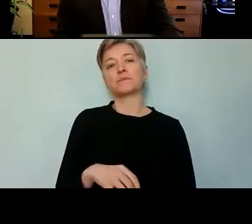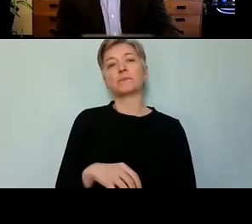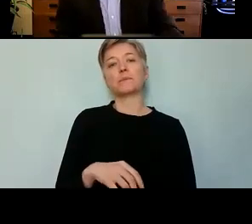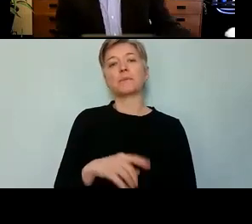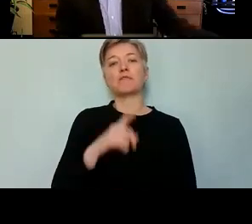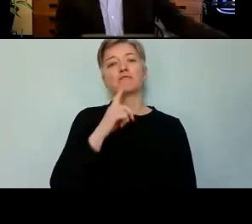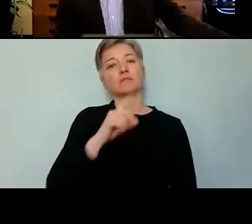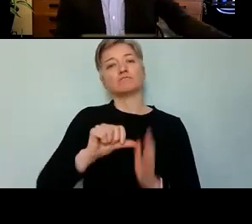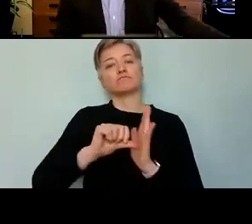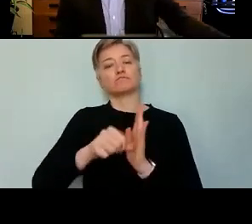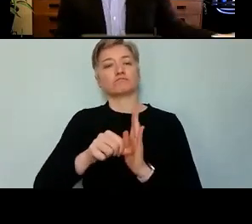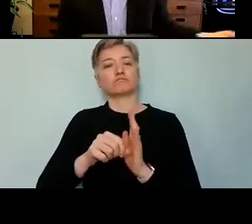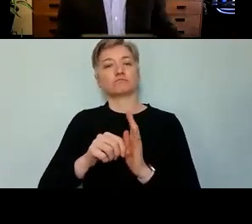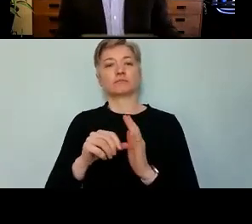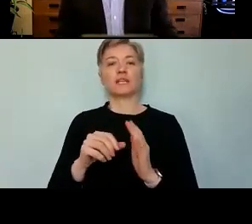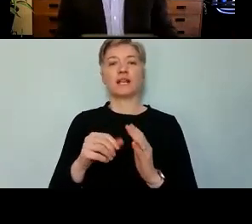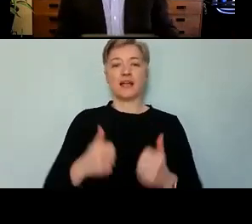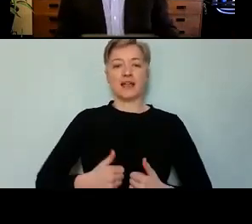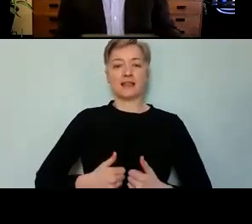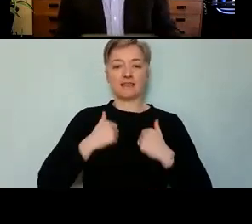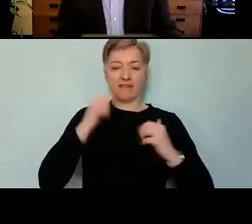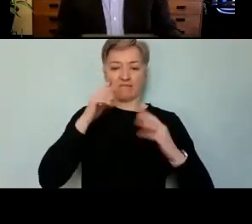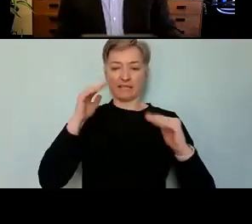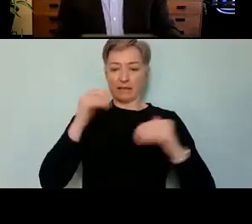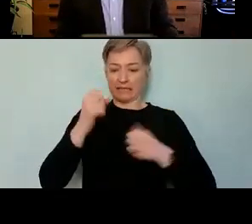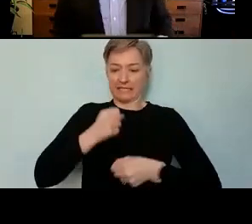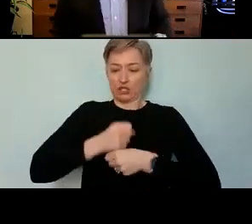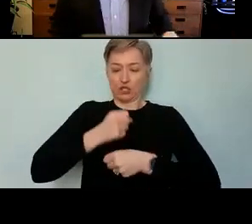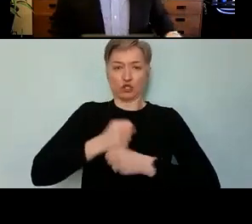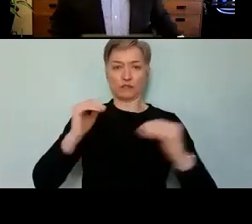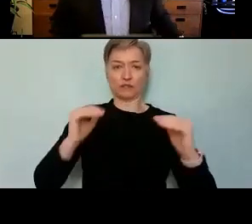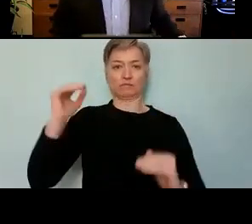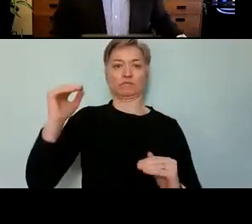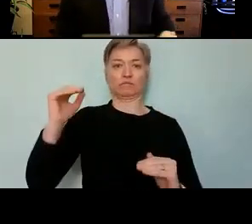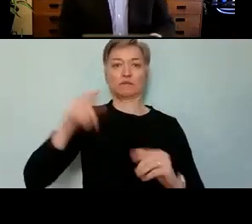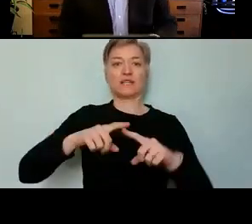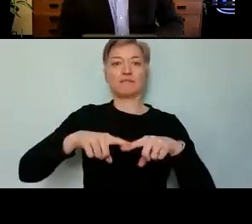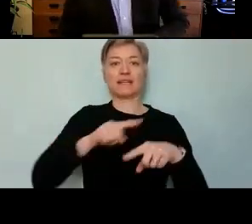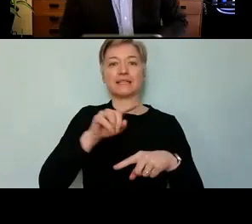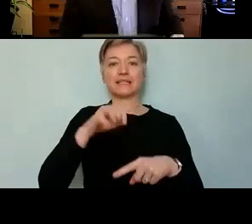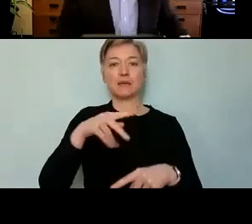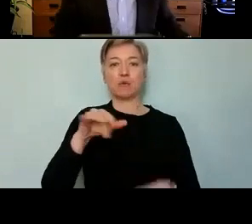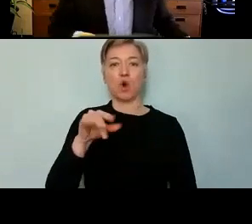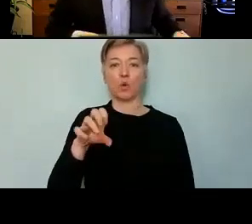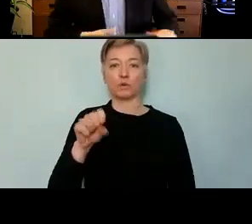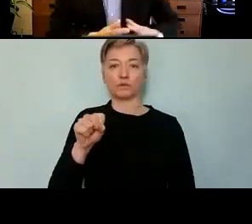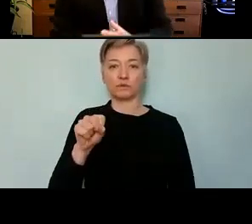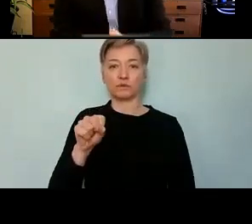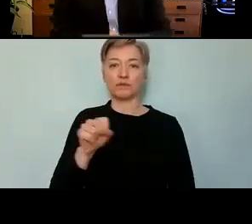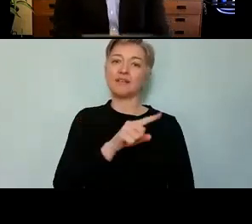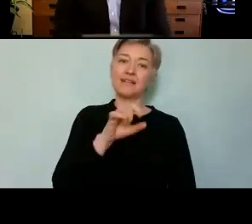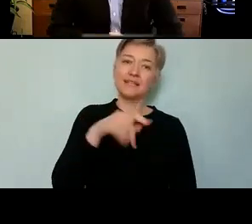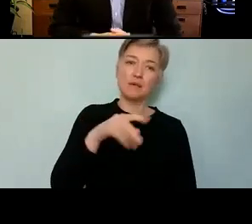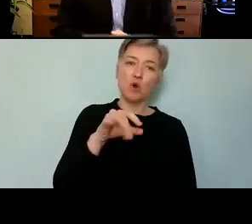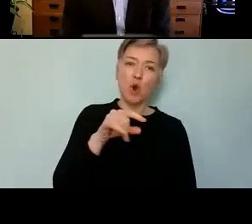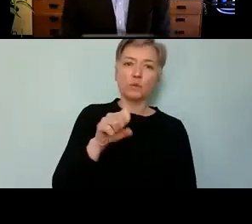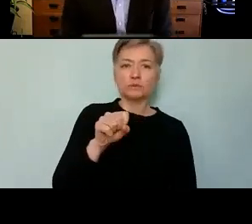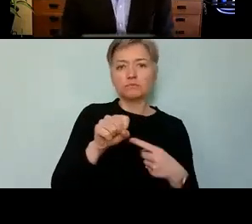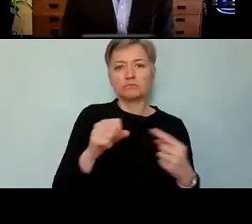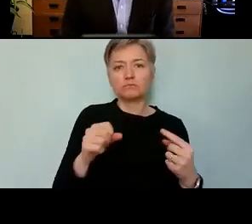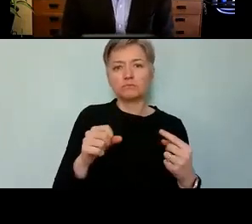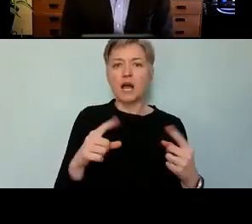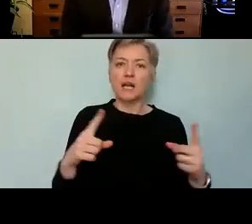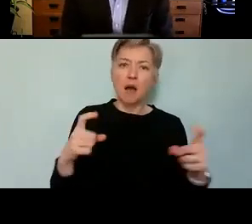in life expectancy by zip code. Now, zip codes are complicated places, but we can pretty easily see